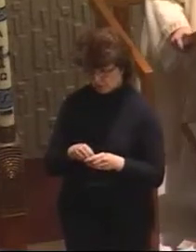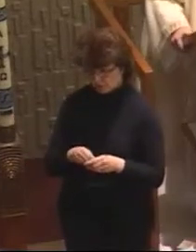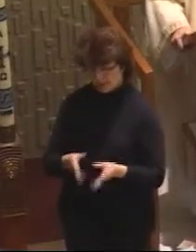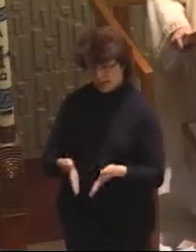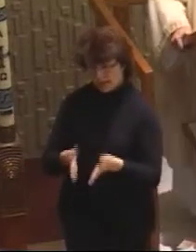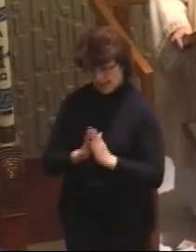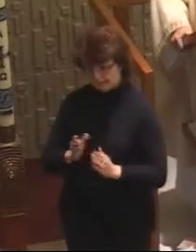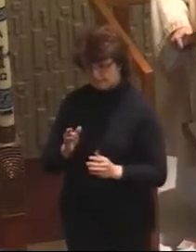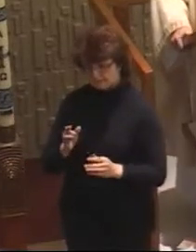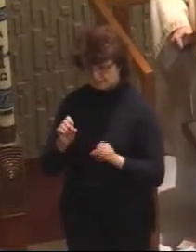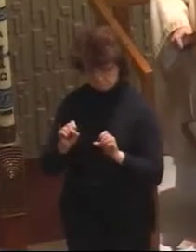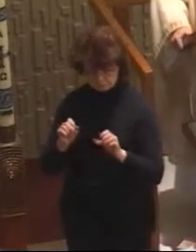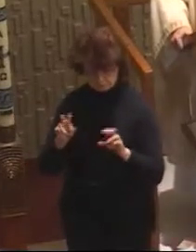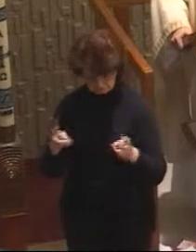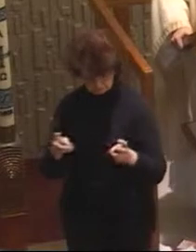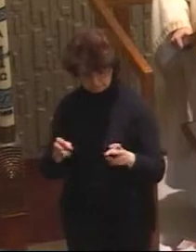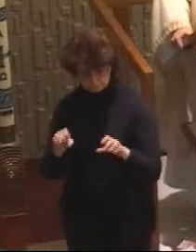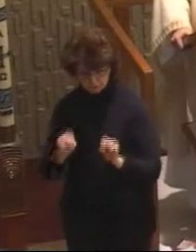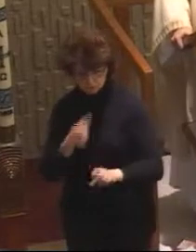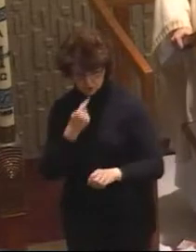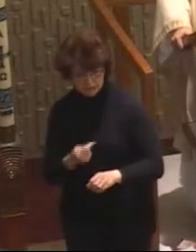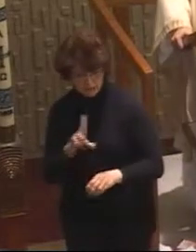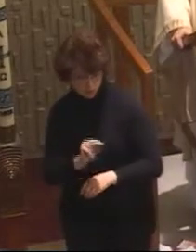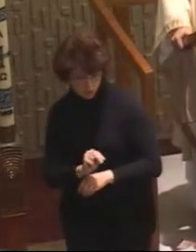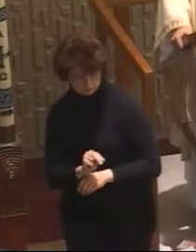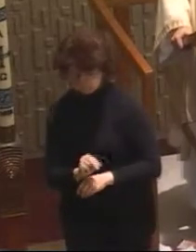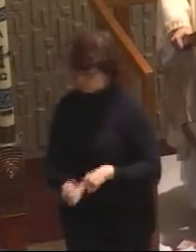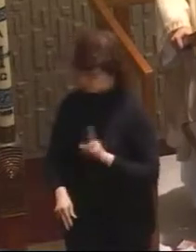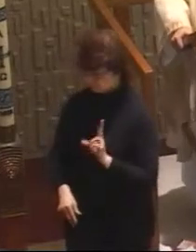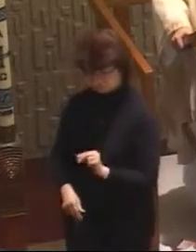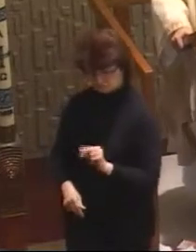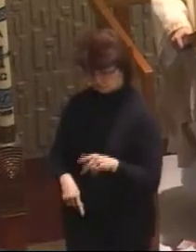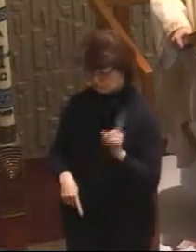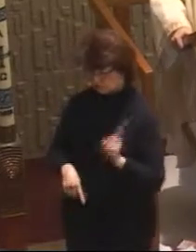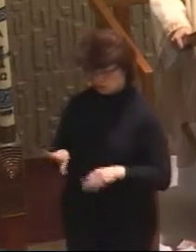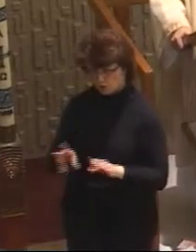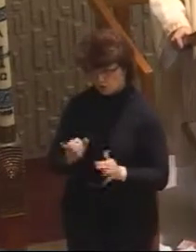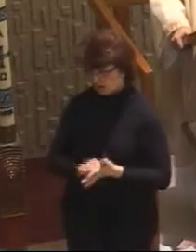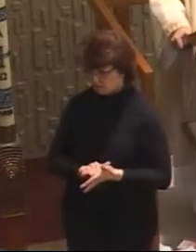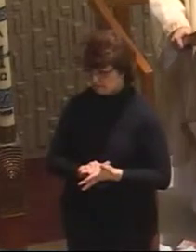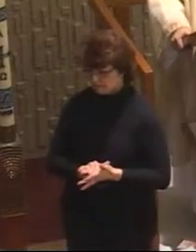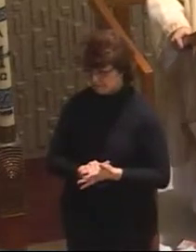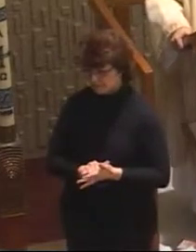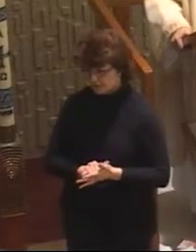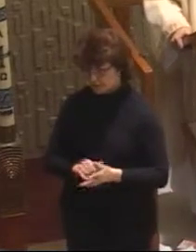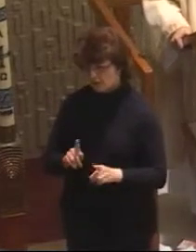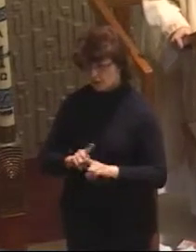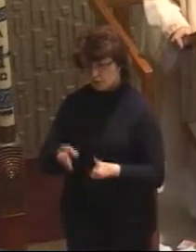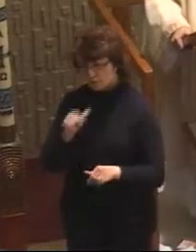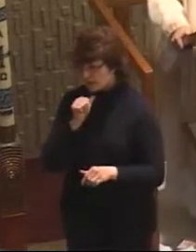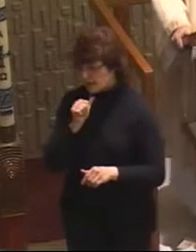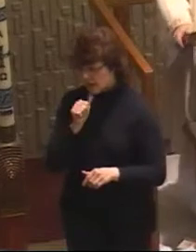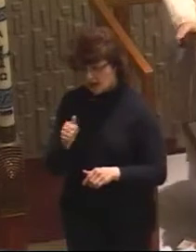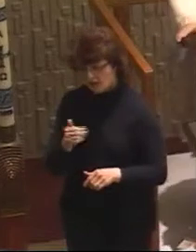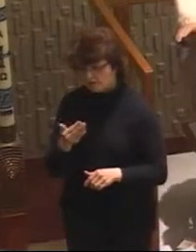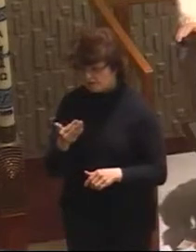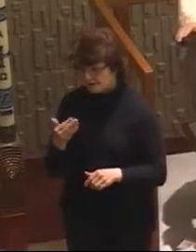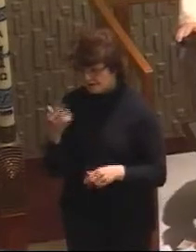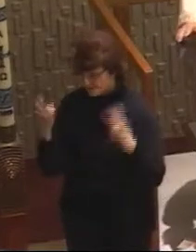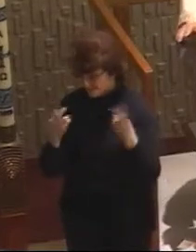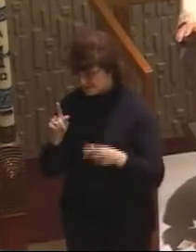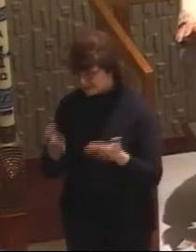no. No. I couldn't. But not for any of the reasons that you're thinking